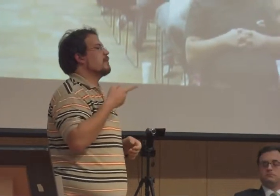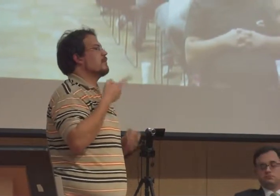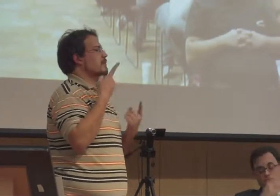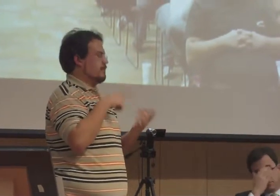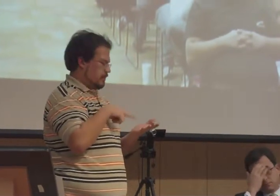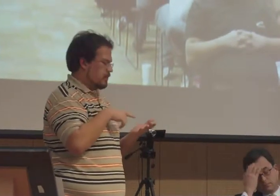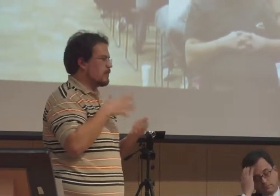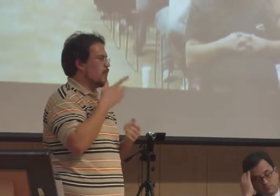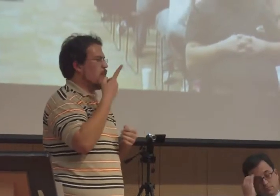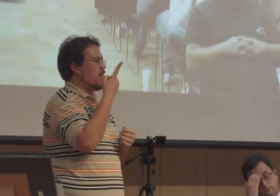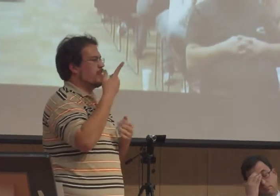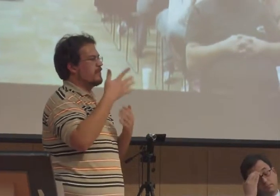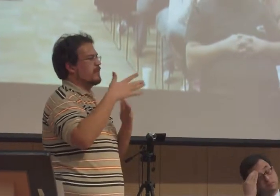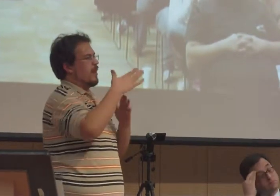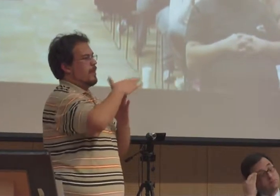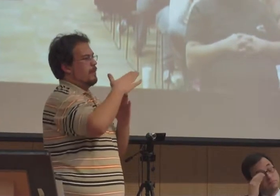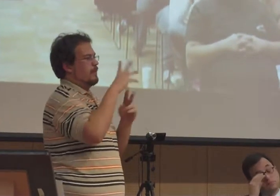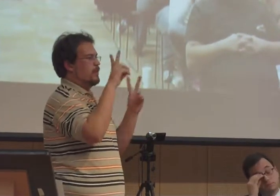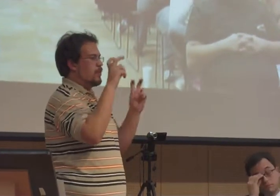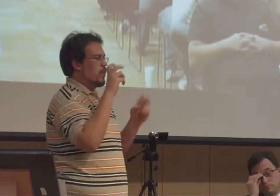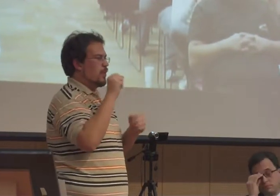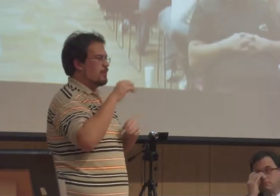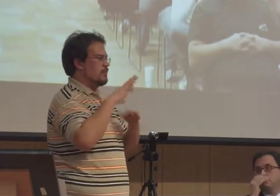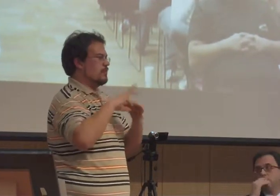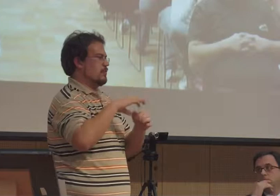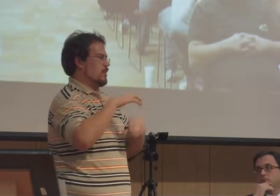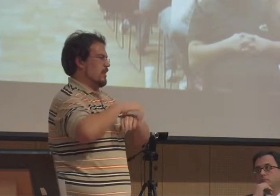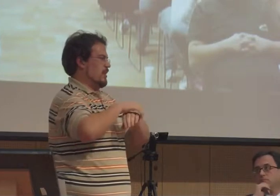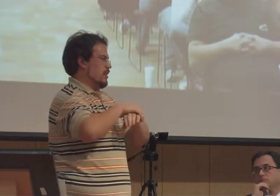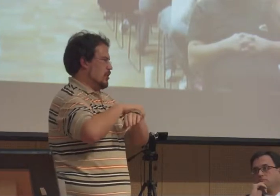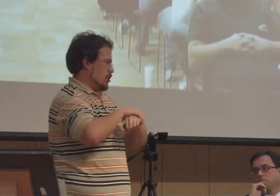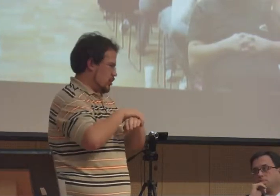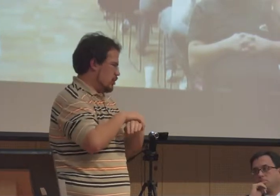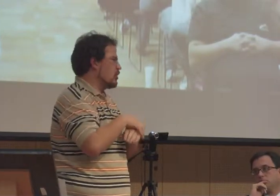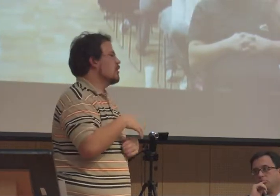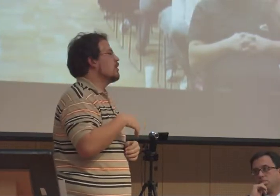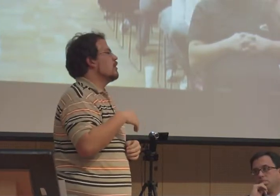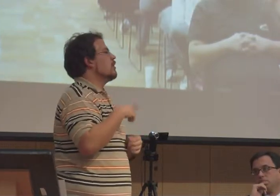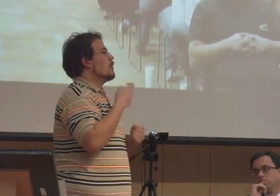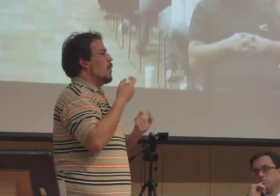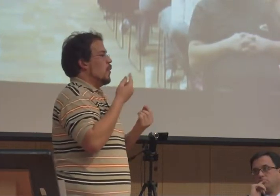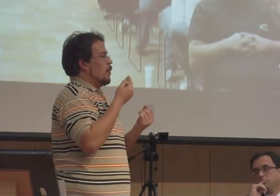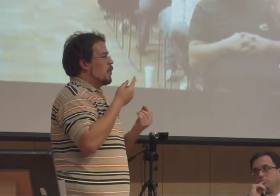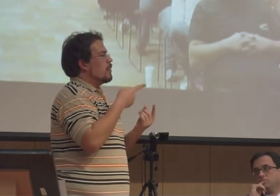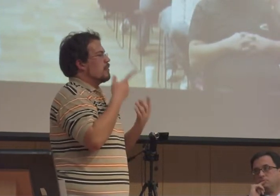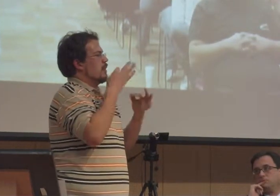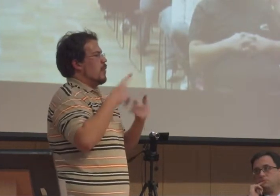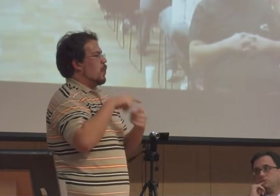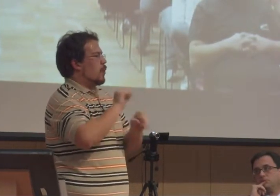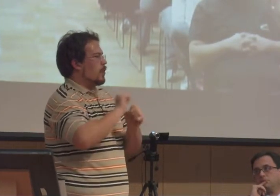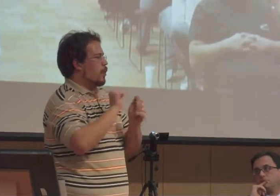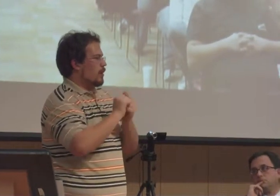how we could improve. And one of the top issues on that survey was